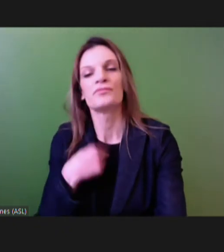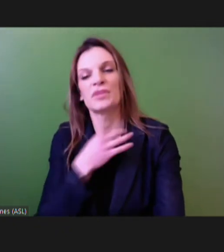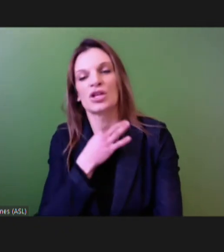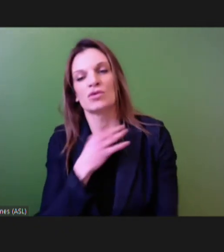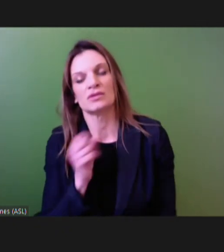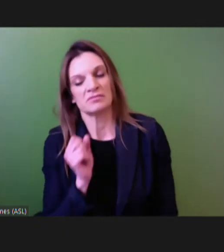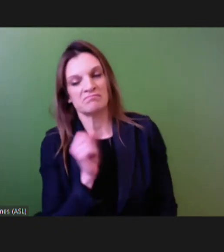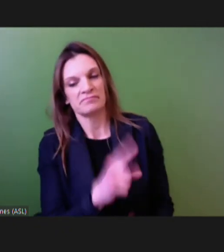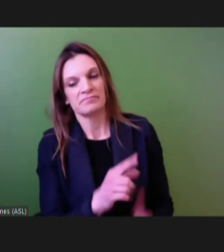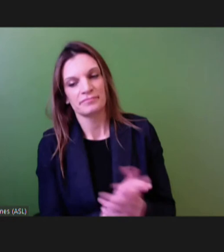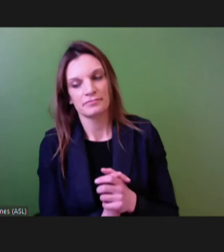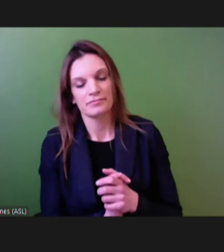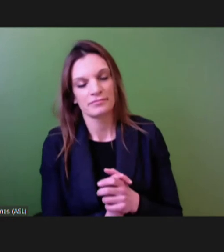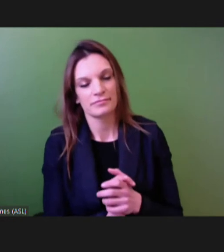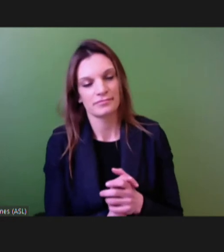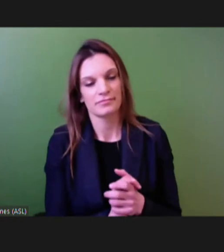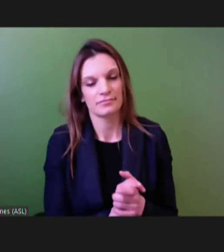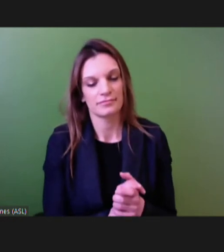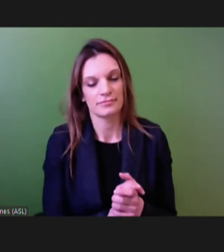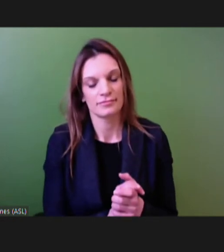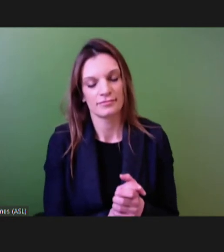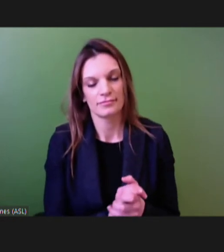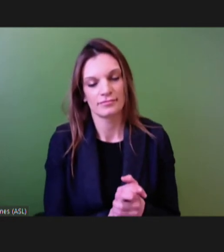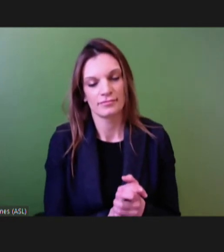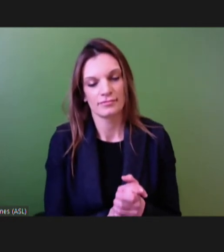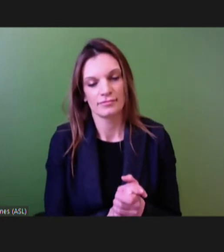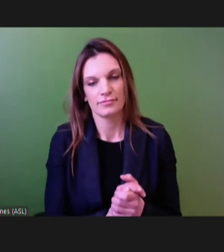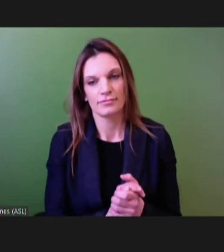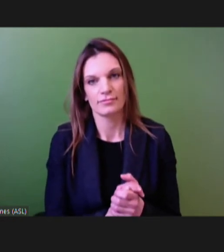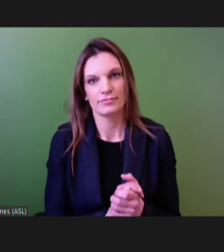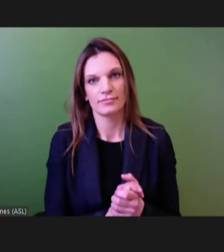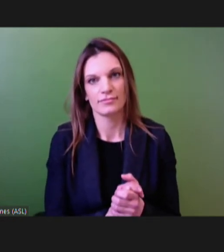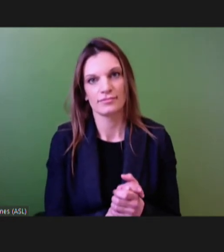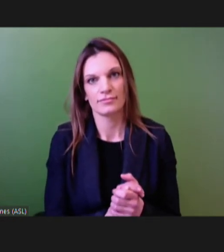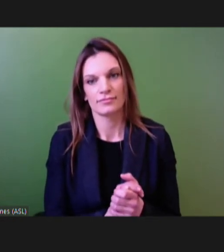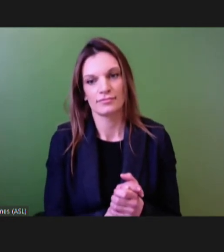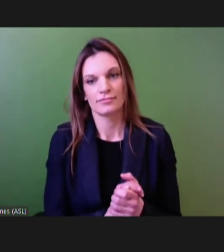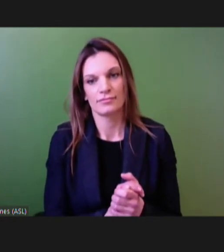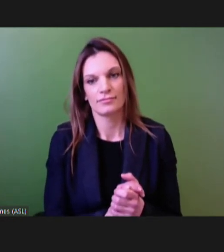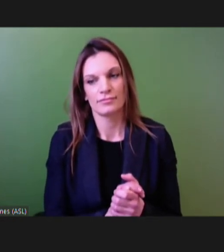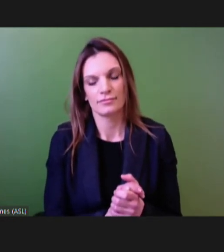believe can the legislature approve all these bills or